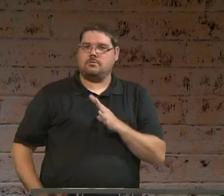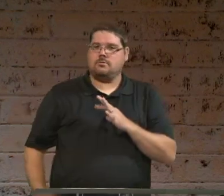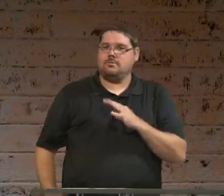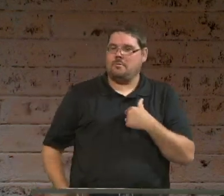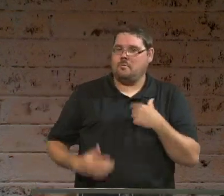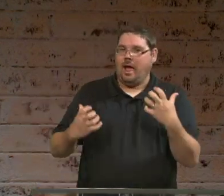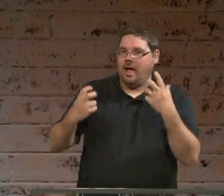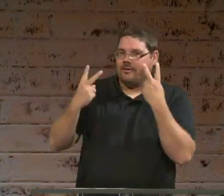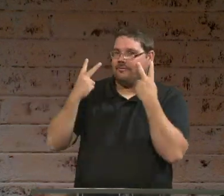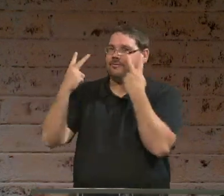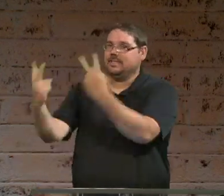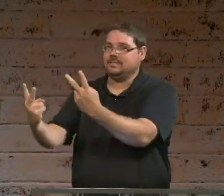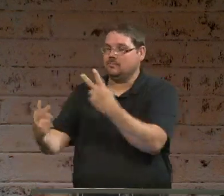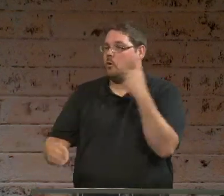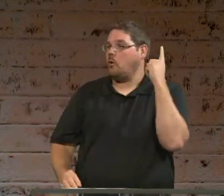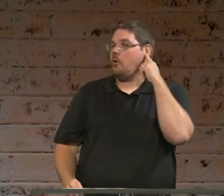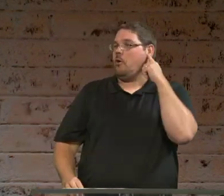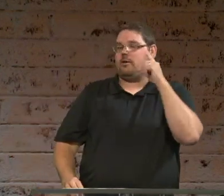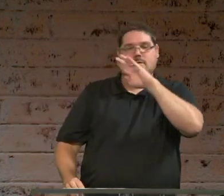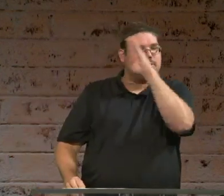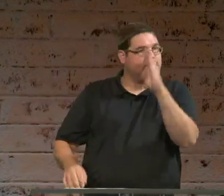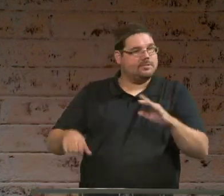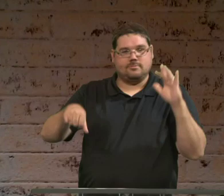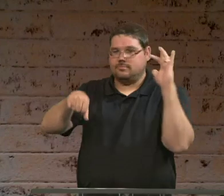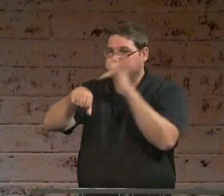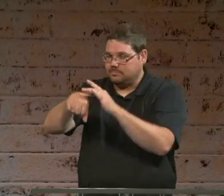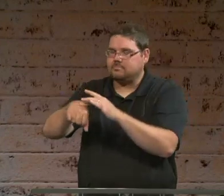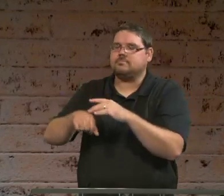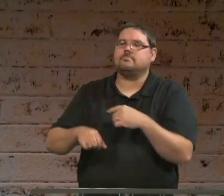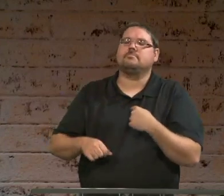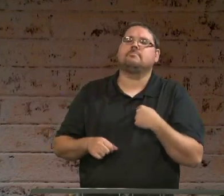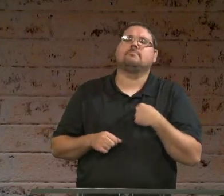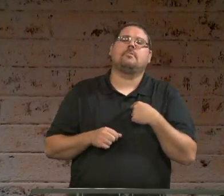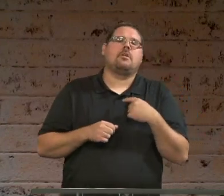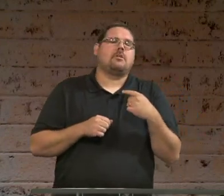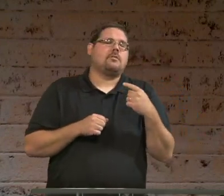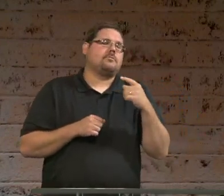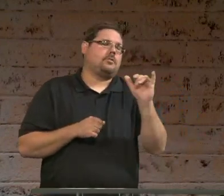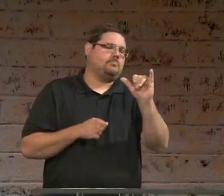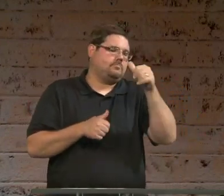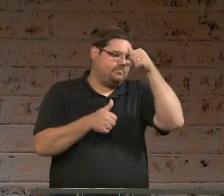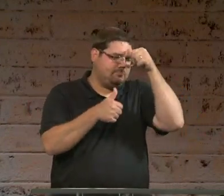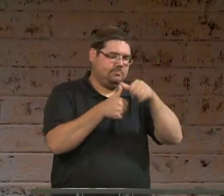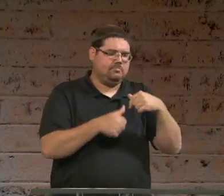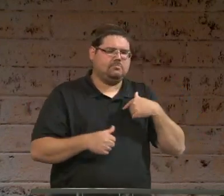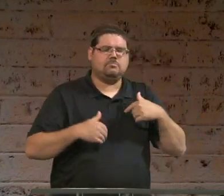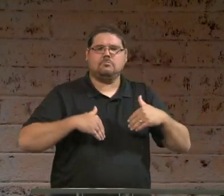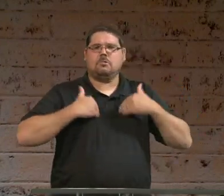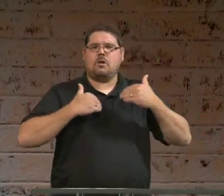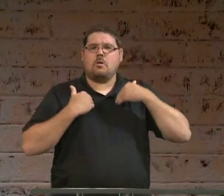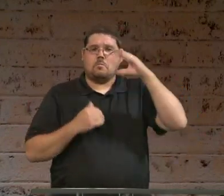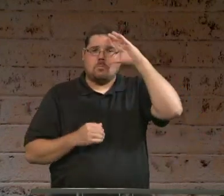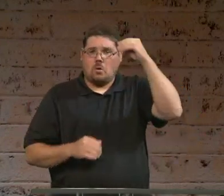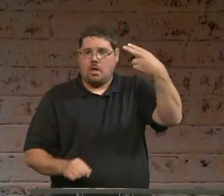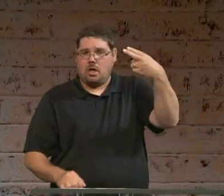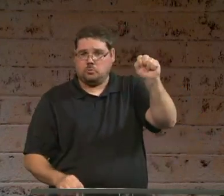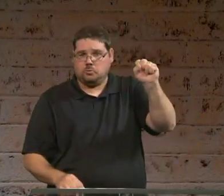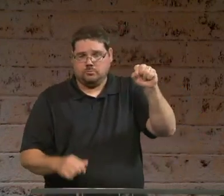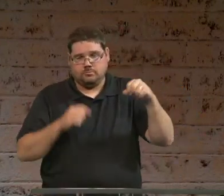water. That's very inspirational. Now, I've never been there myself, but I've heard a lot of people talk about that. When I